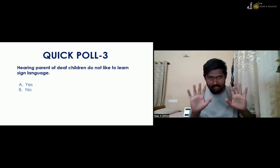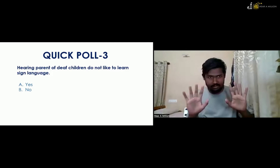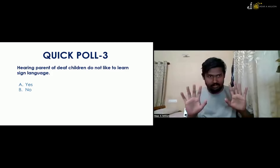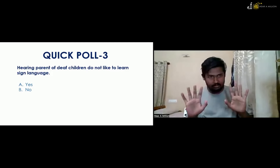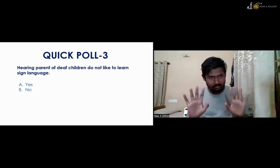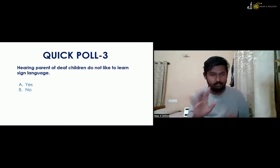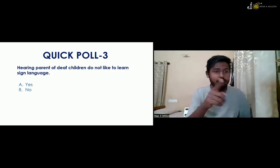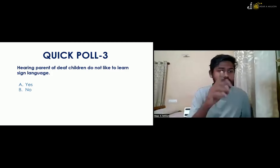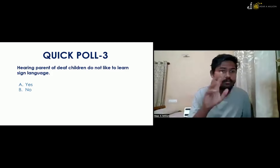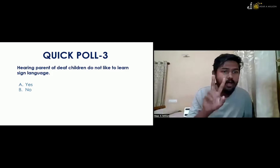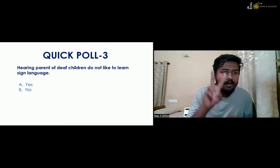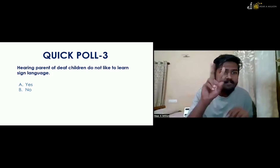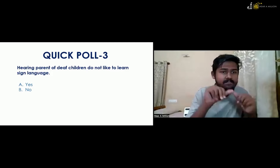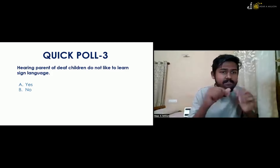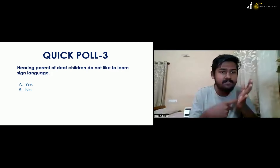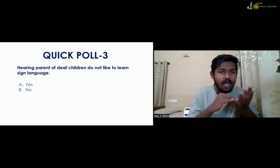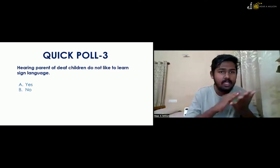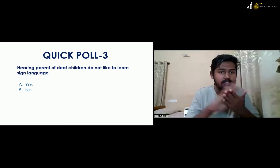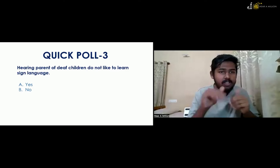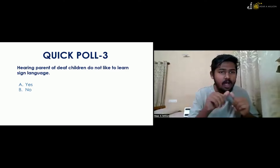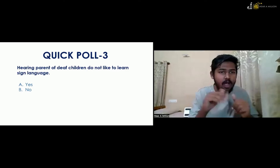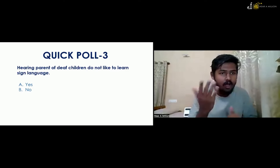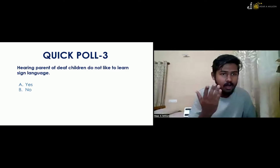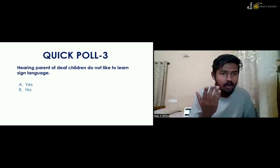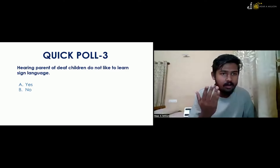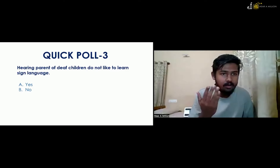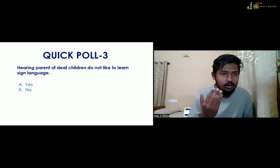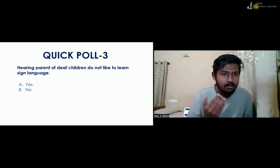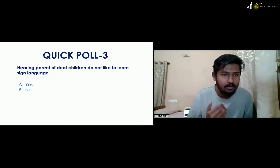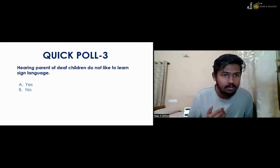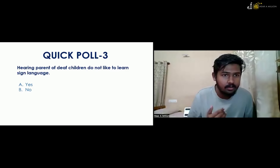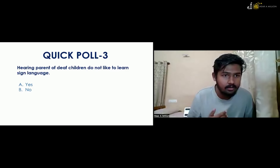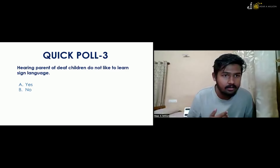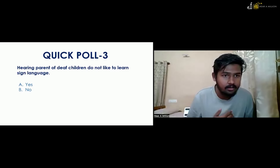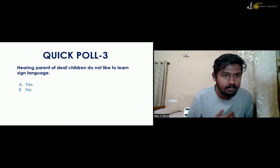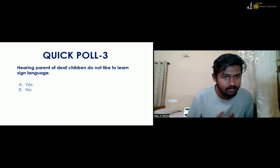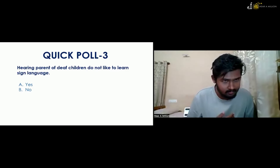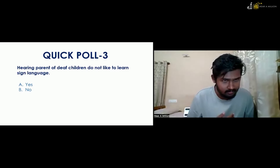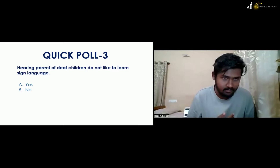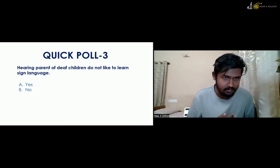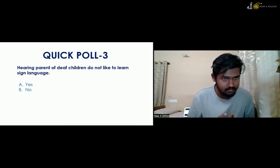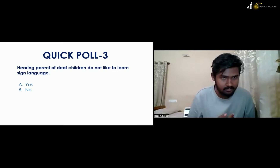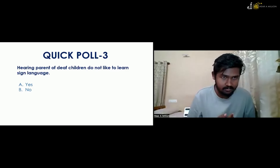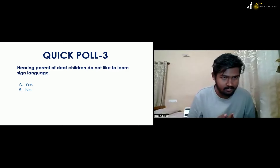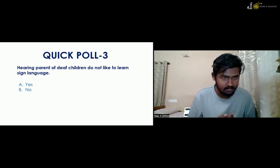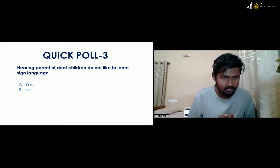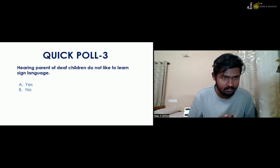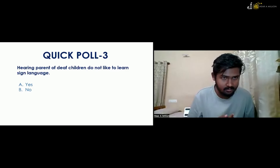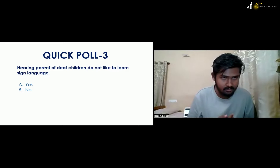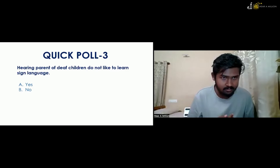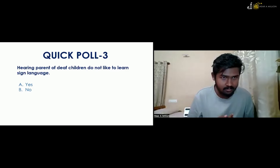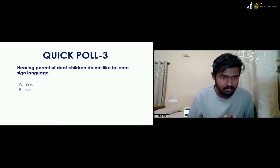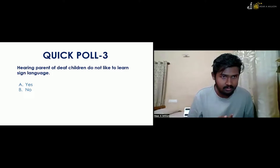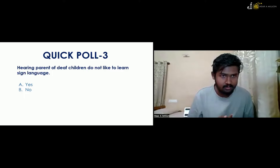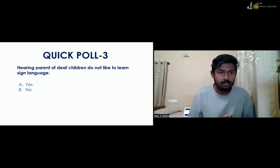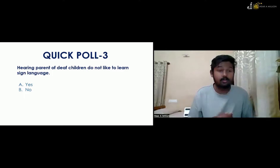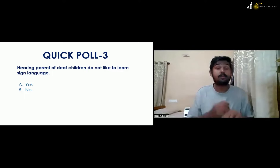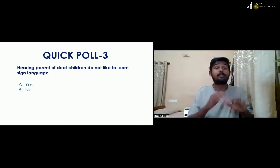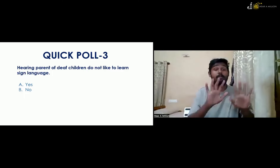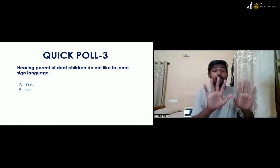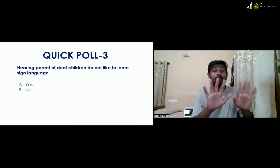there are parents who are ready to learn language, then you can click on the option no.